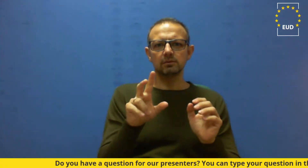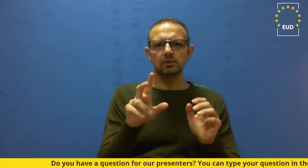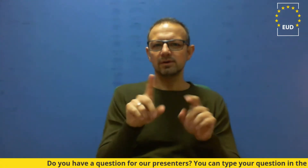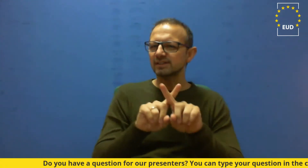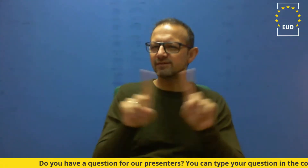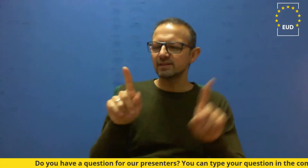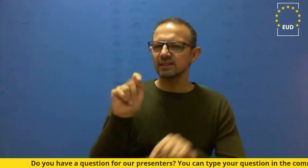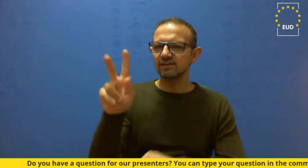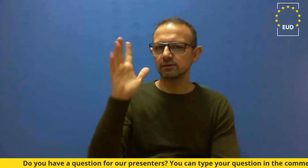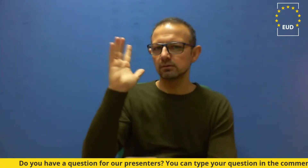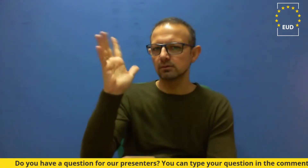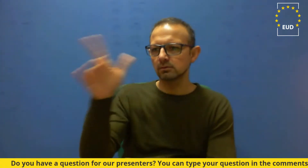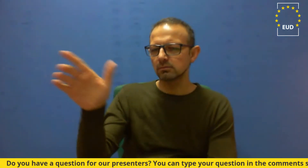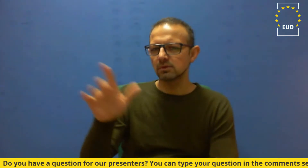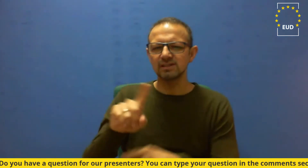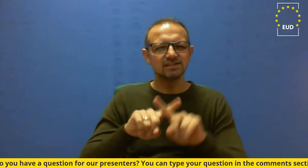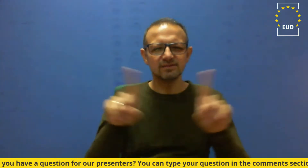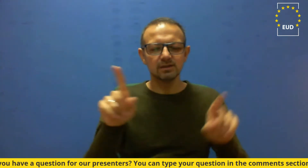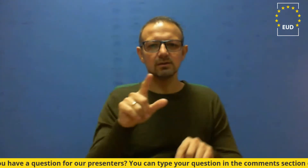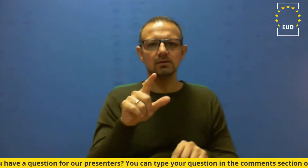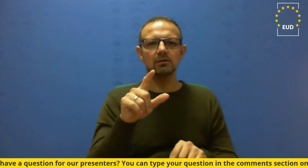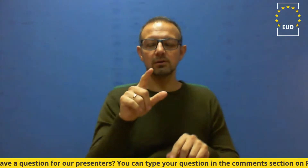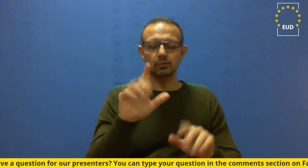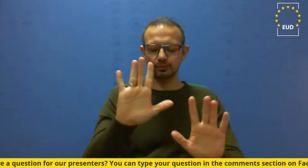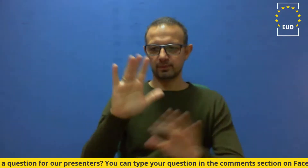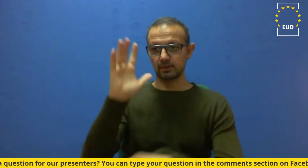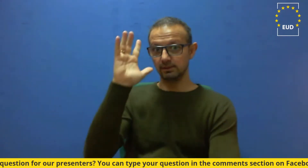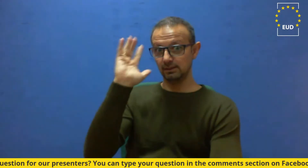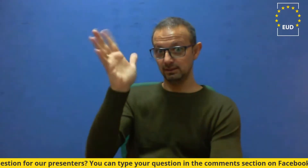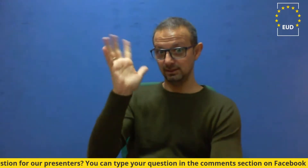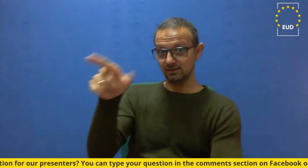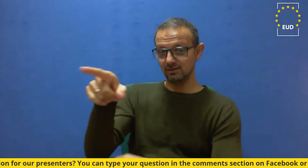quality professional interpreters that can interpret television. Once again,